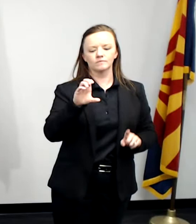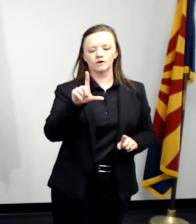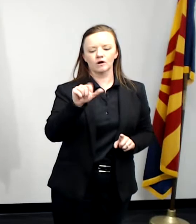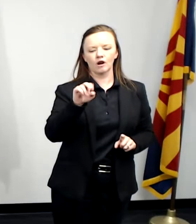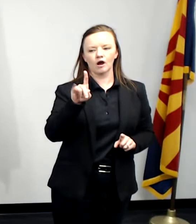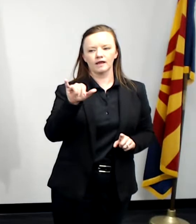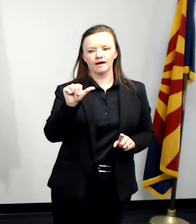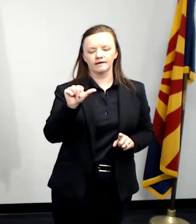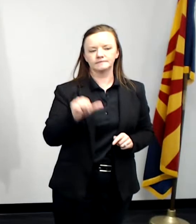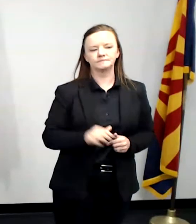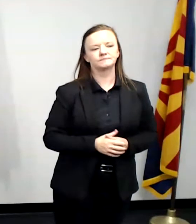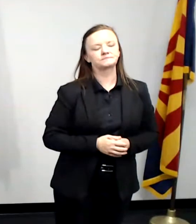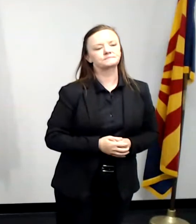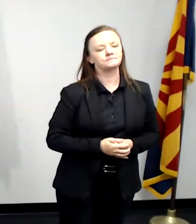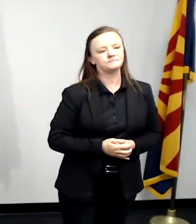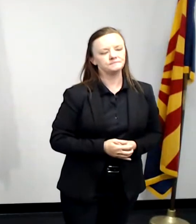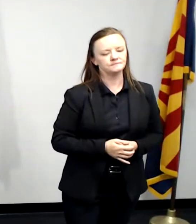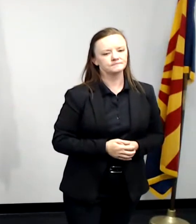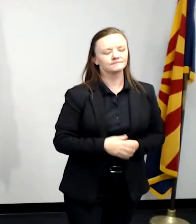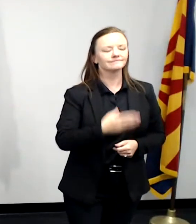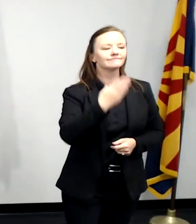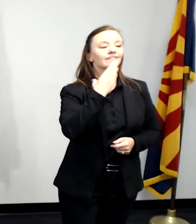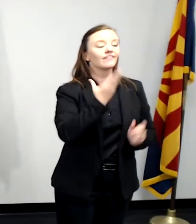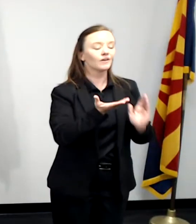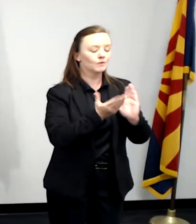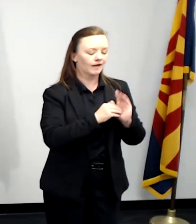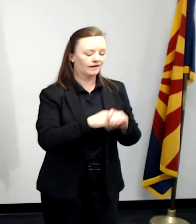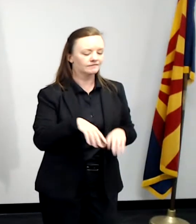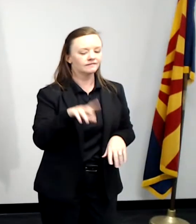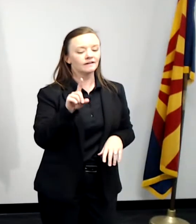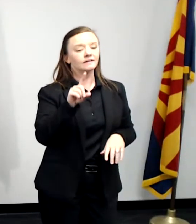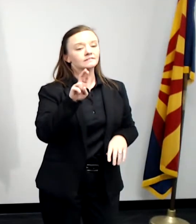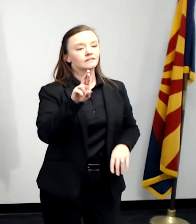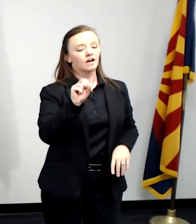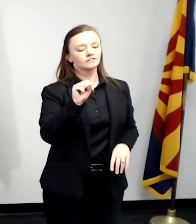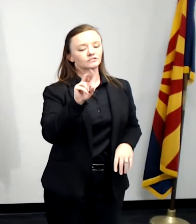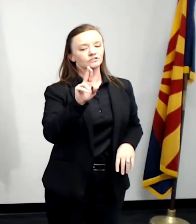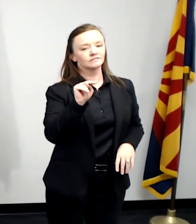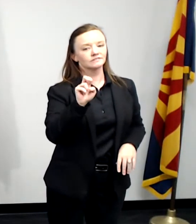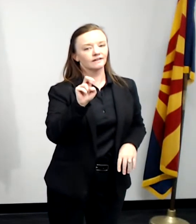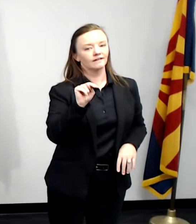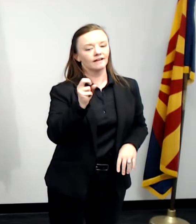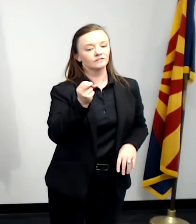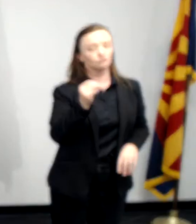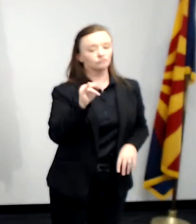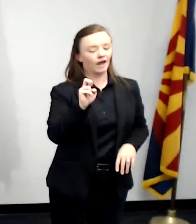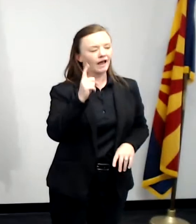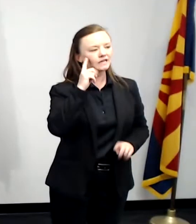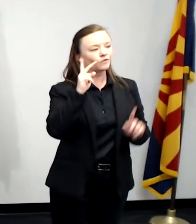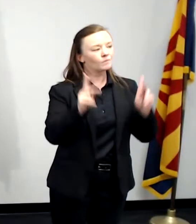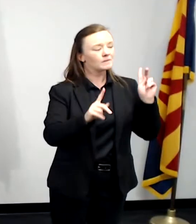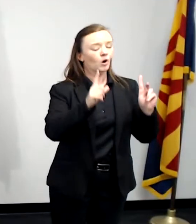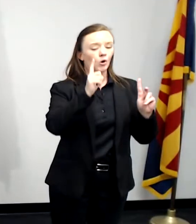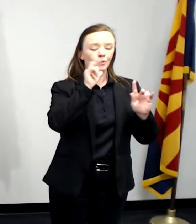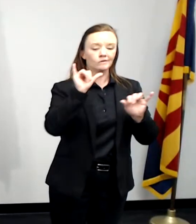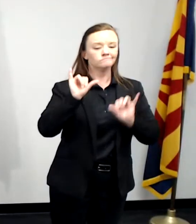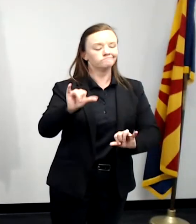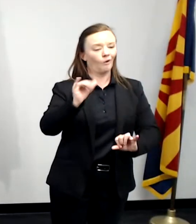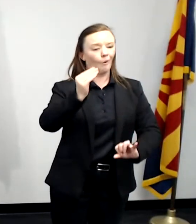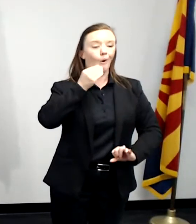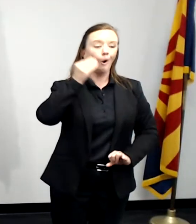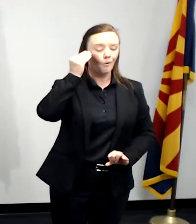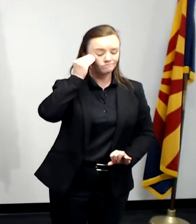is live. Go ahead. Thank you again. Dr. Sunenshine, for people who are at home, been trying to follow